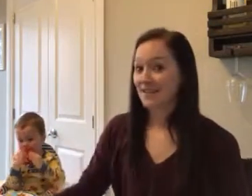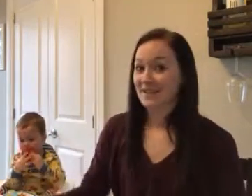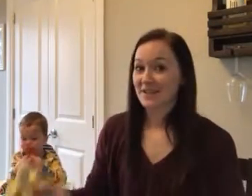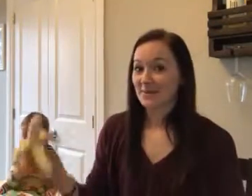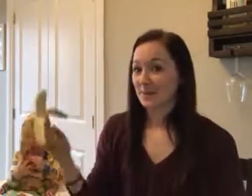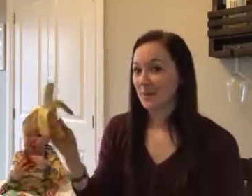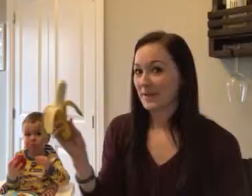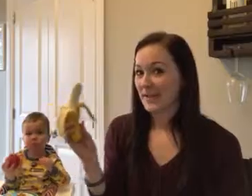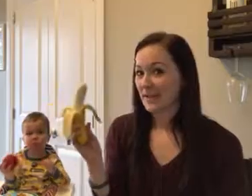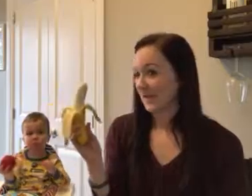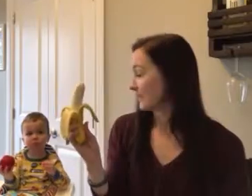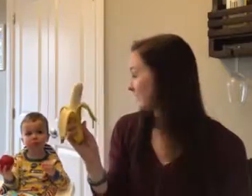What about banana?